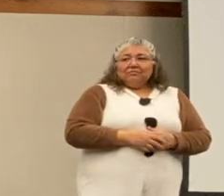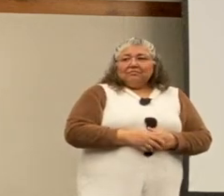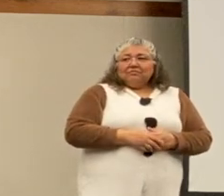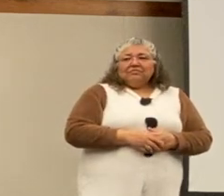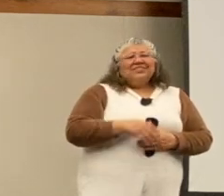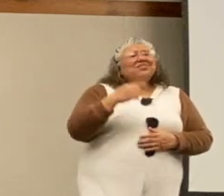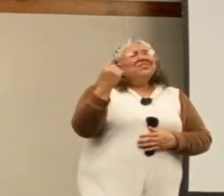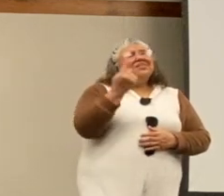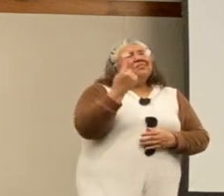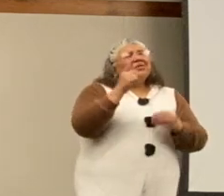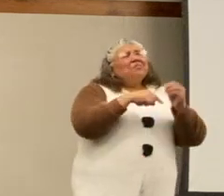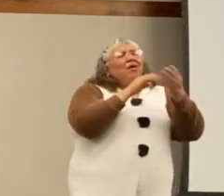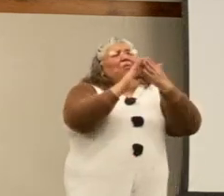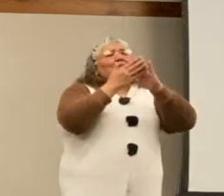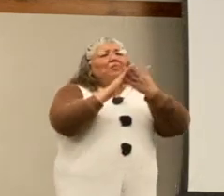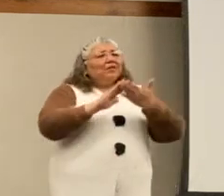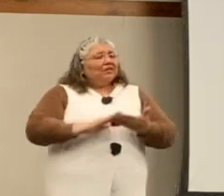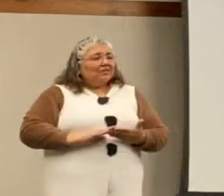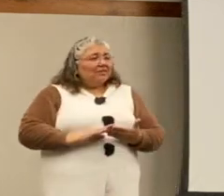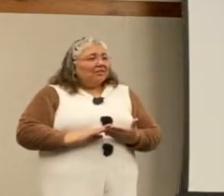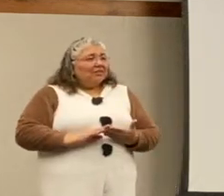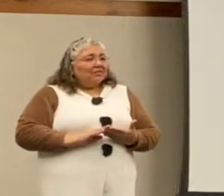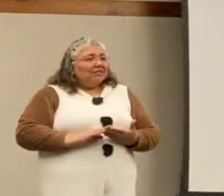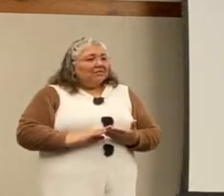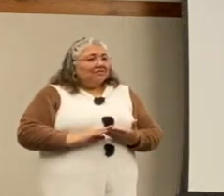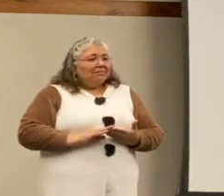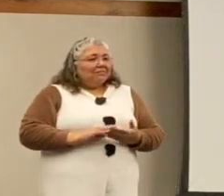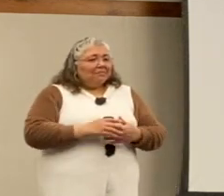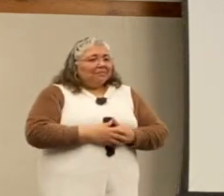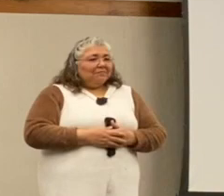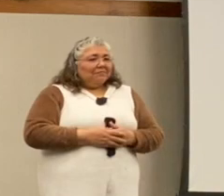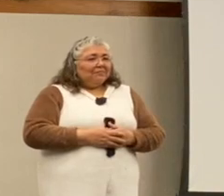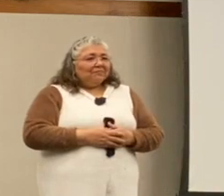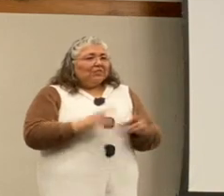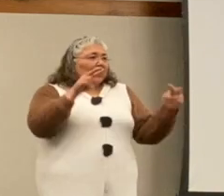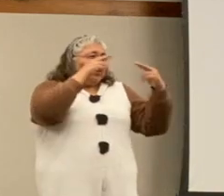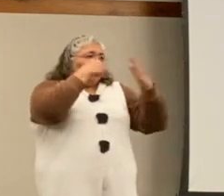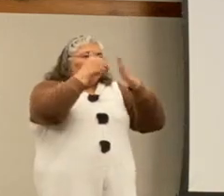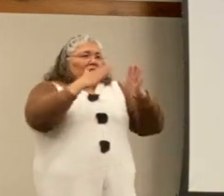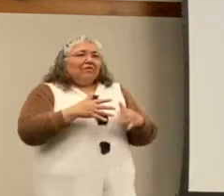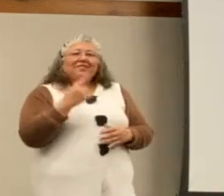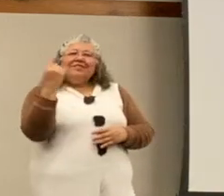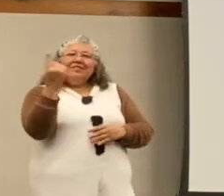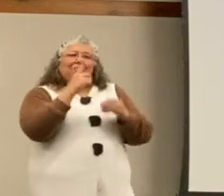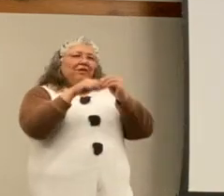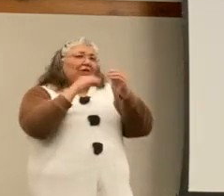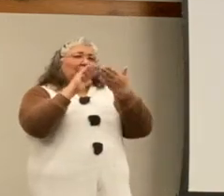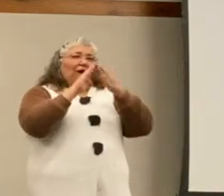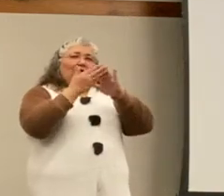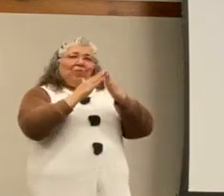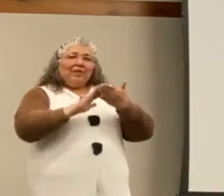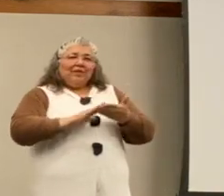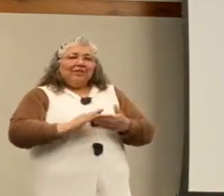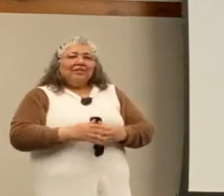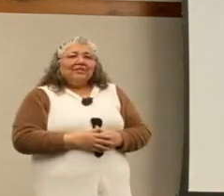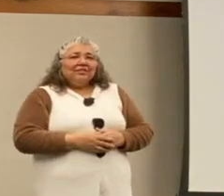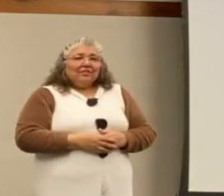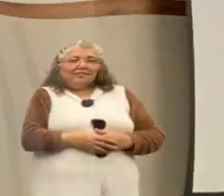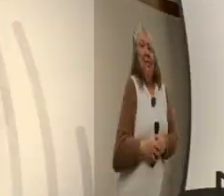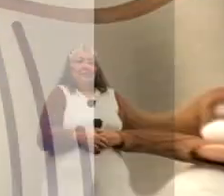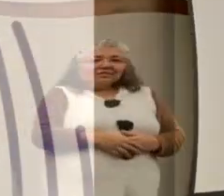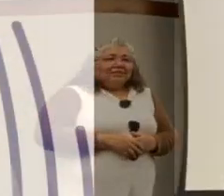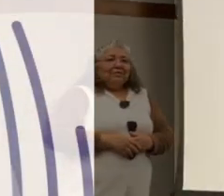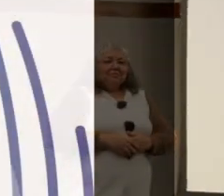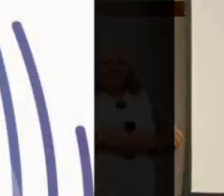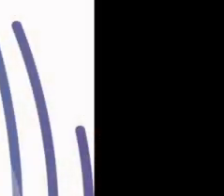There's something about peace. Turn to your neighbor and say, "There's something about peace."